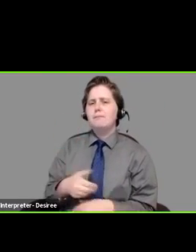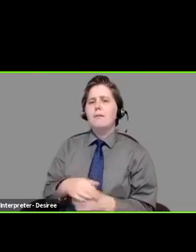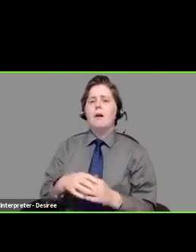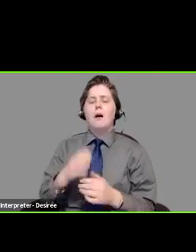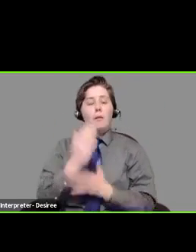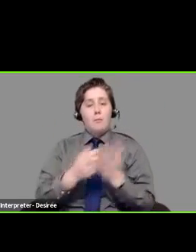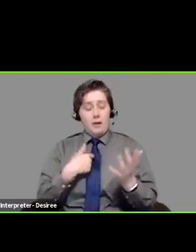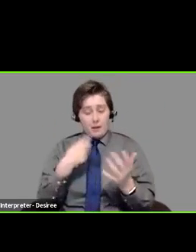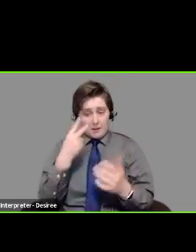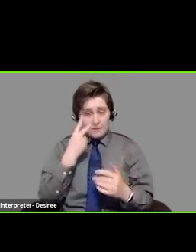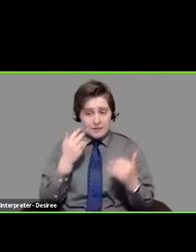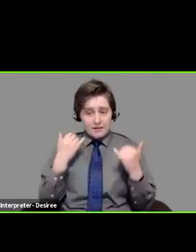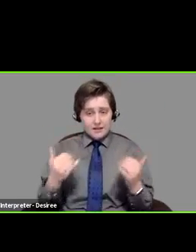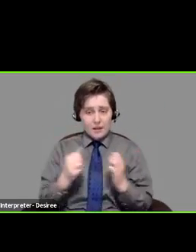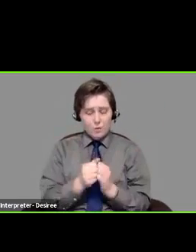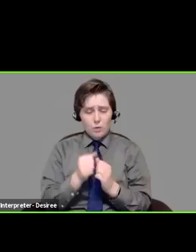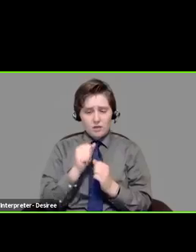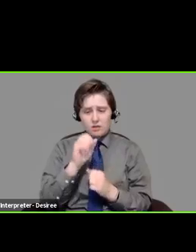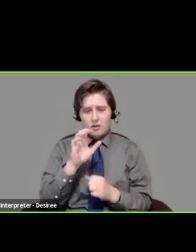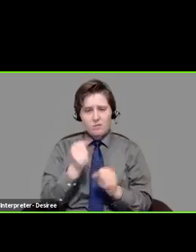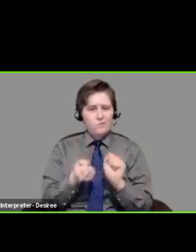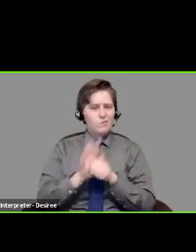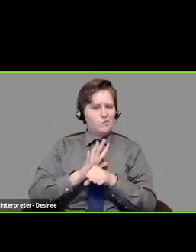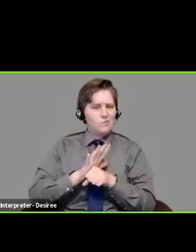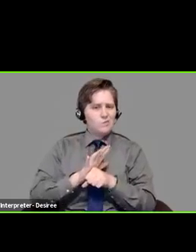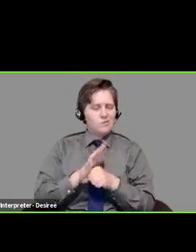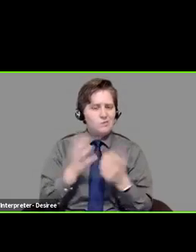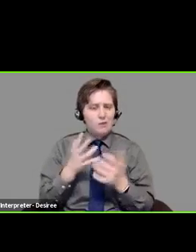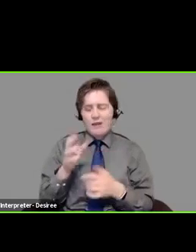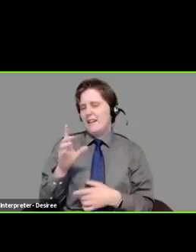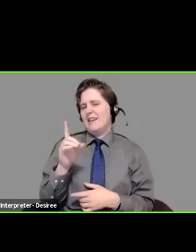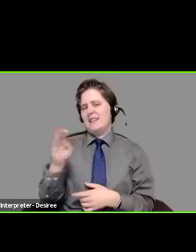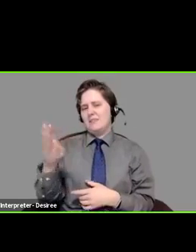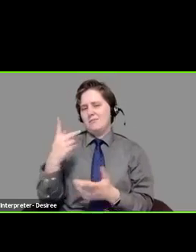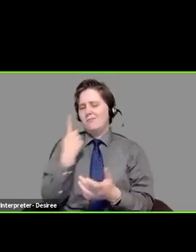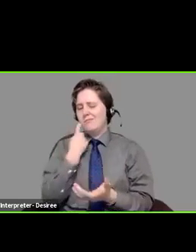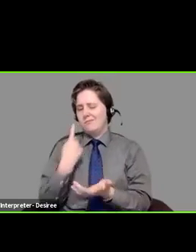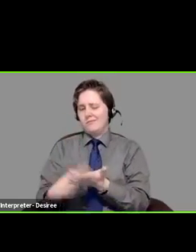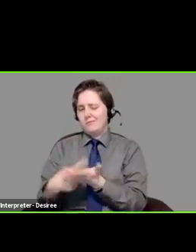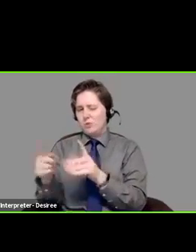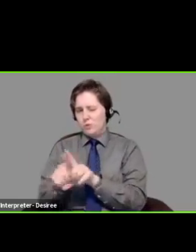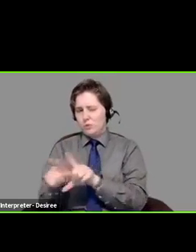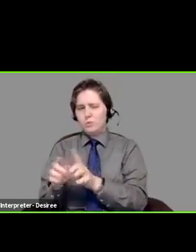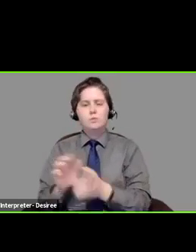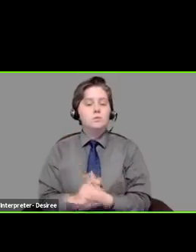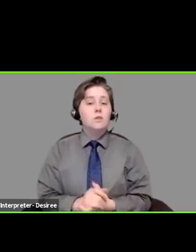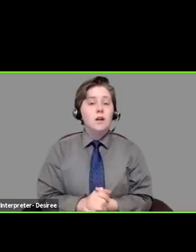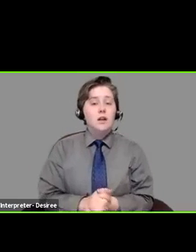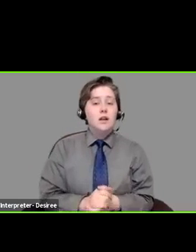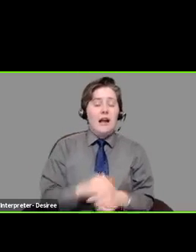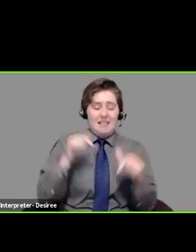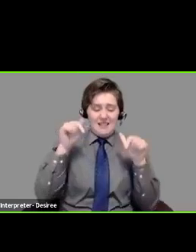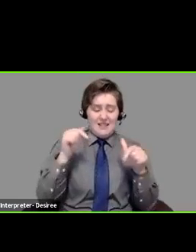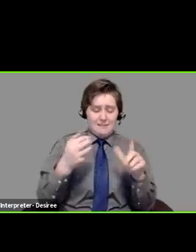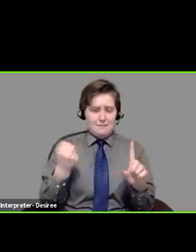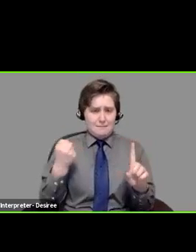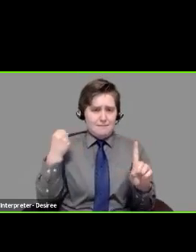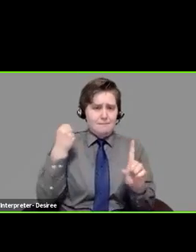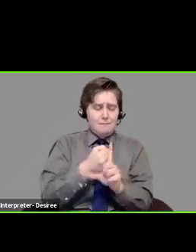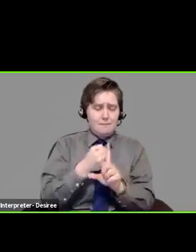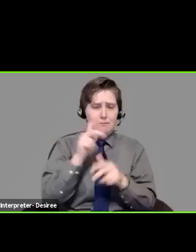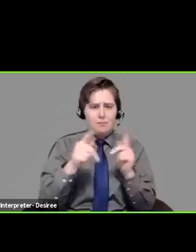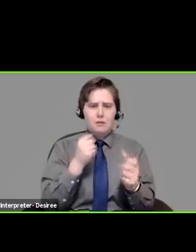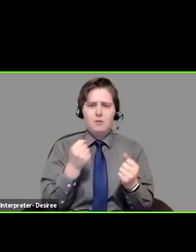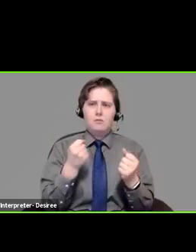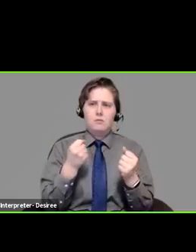here with the coronavirus is, and Deb just talked about this a moment ago, is that this thing has impacted people in